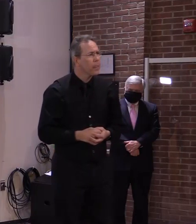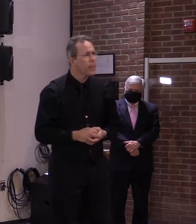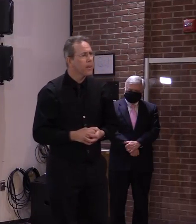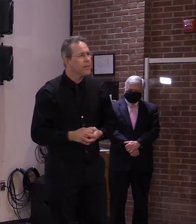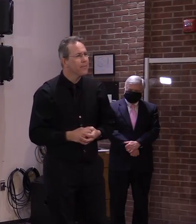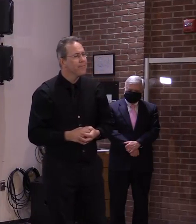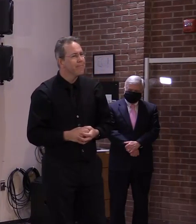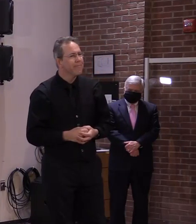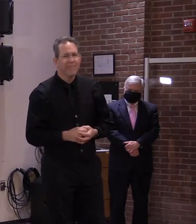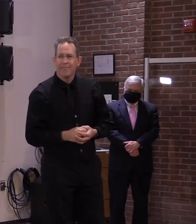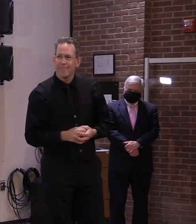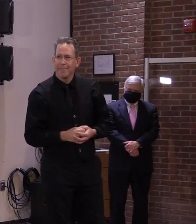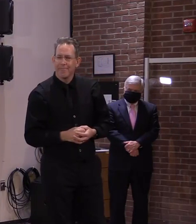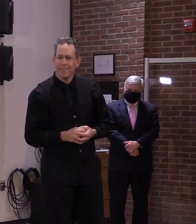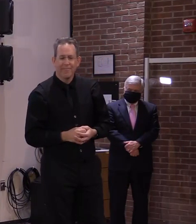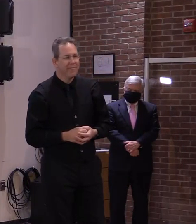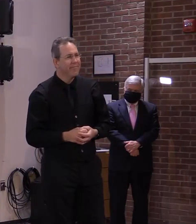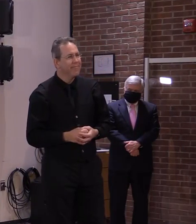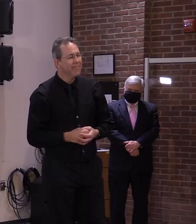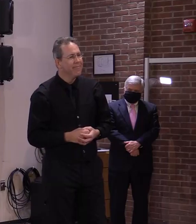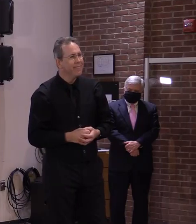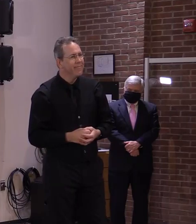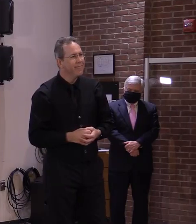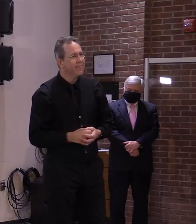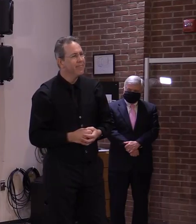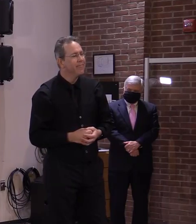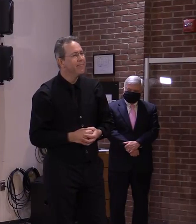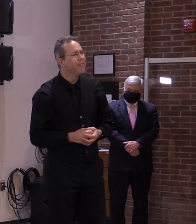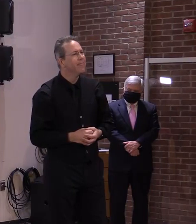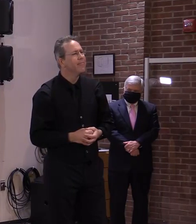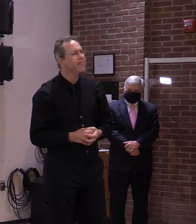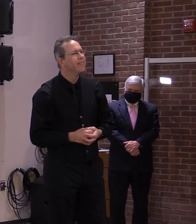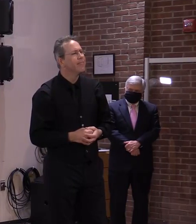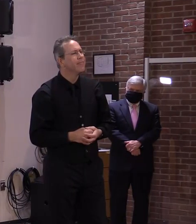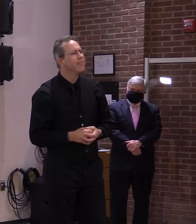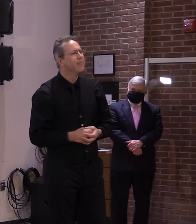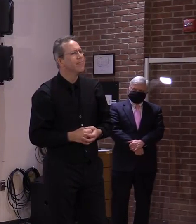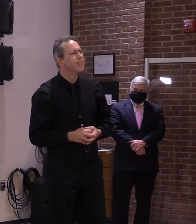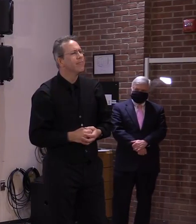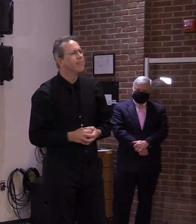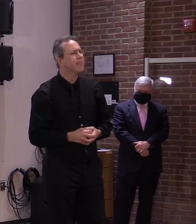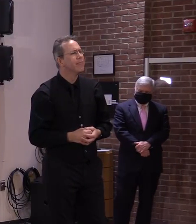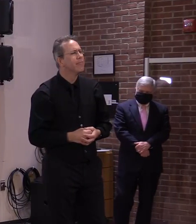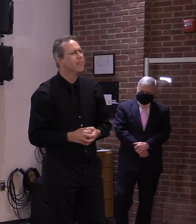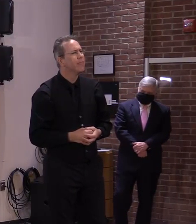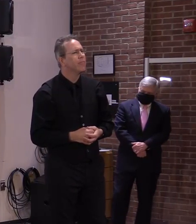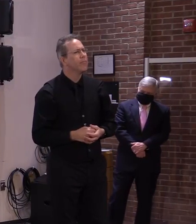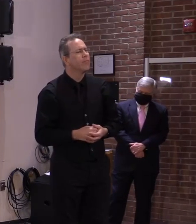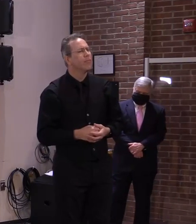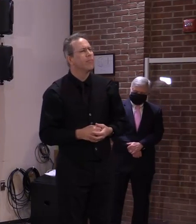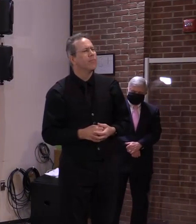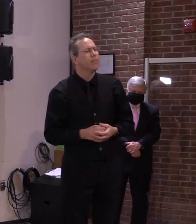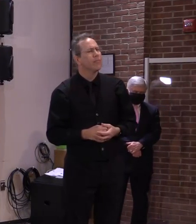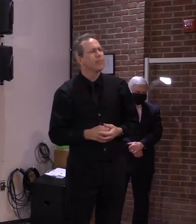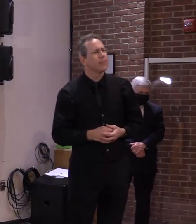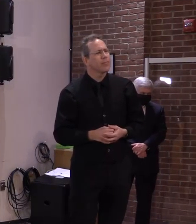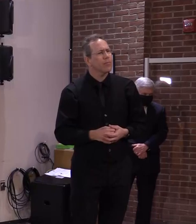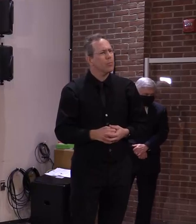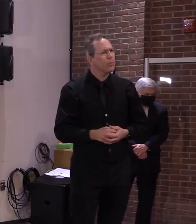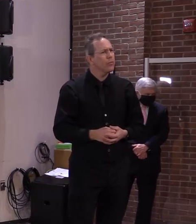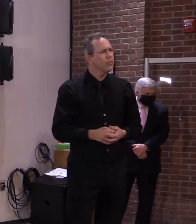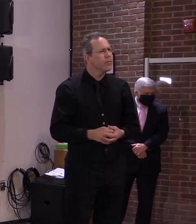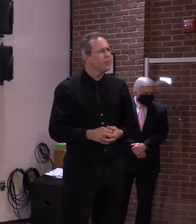Was there any mention of the Canadian border, Governor? I know you've asked that a couple of times. Any hint and discussion about